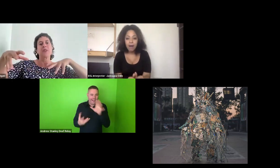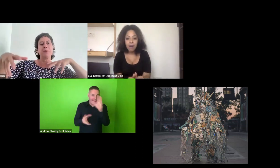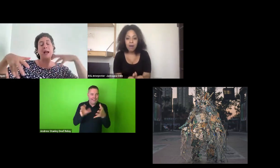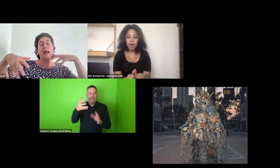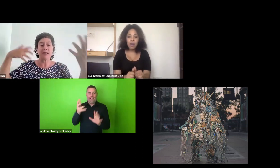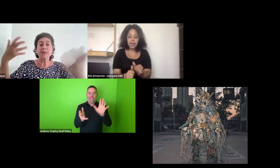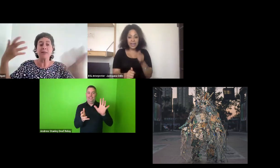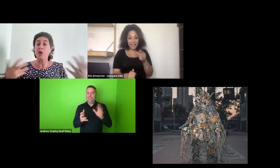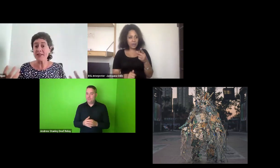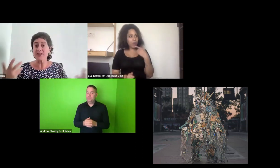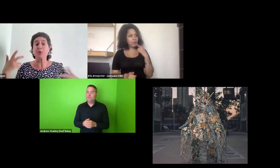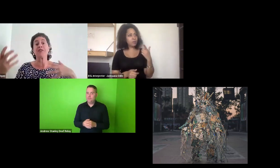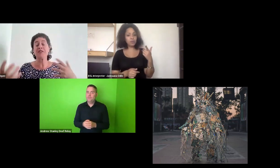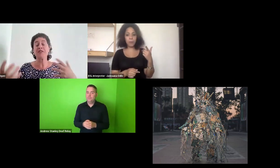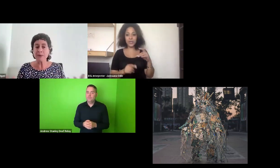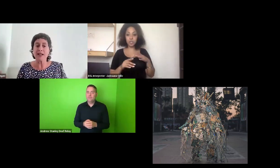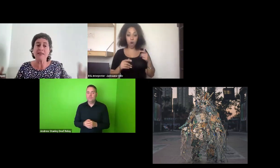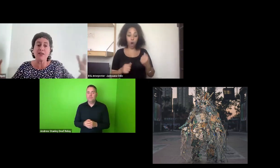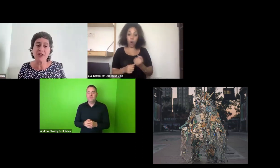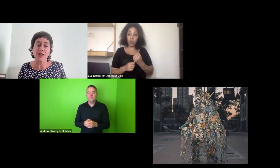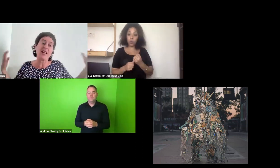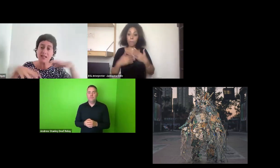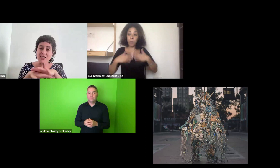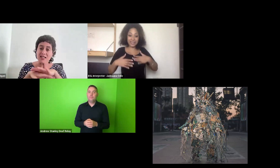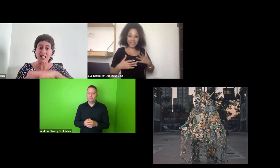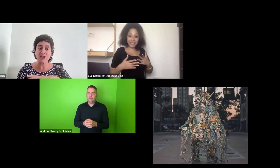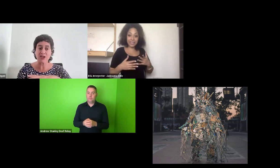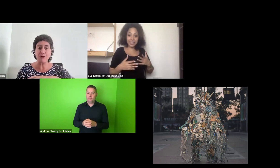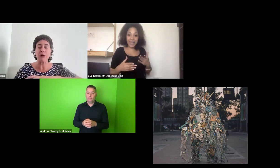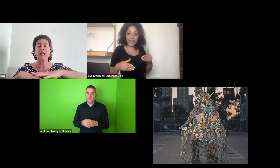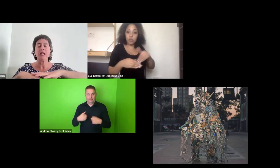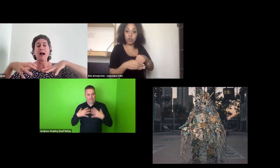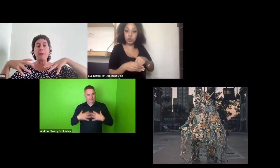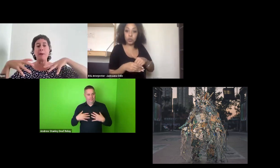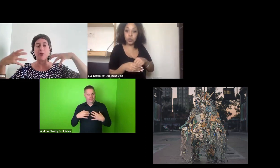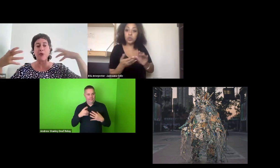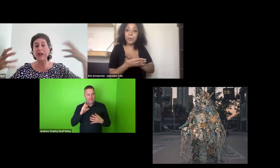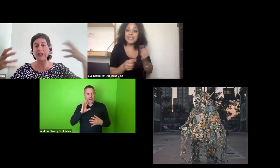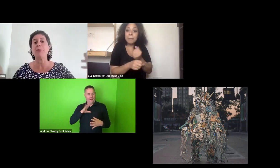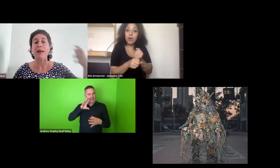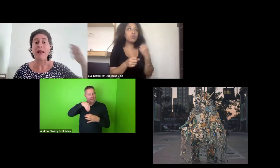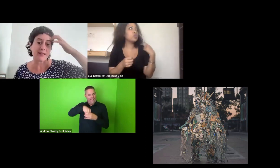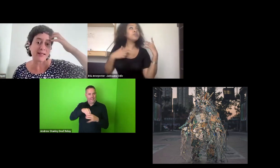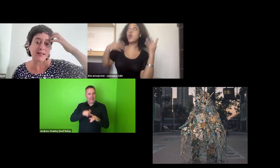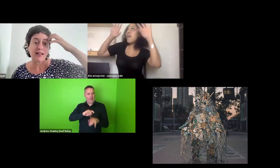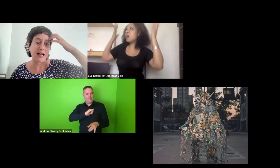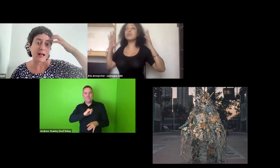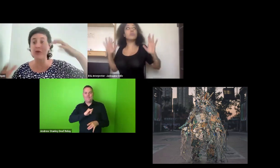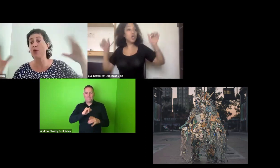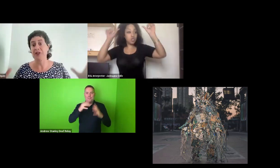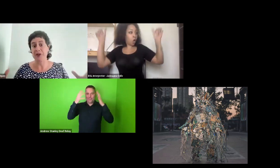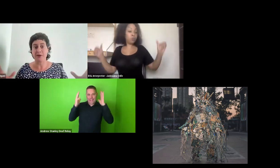and does performances which are filmed, and then those are edited into really